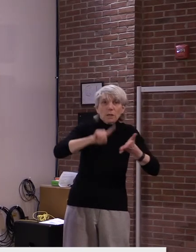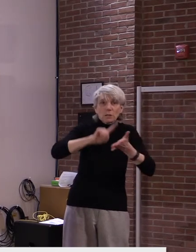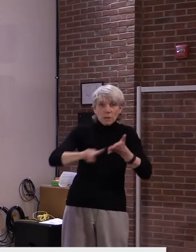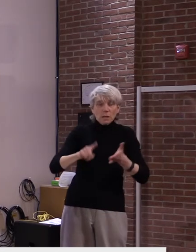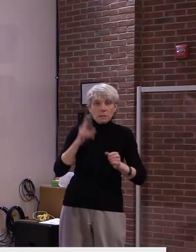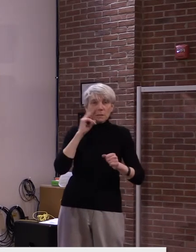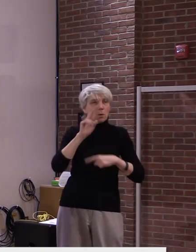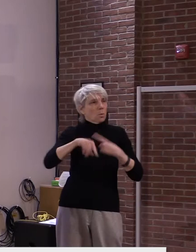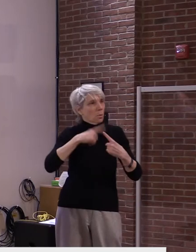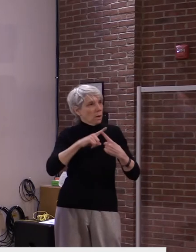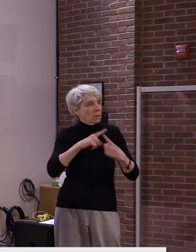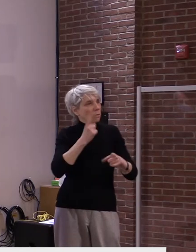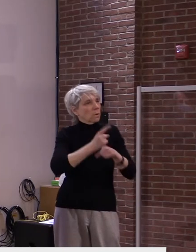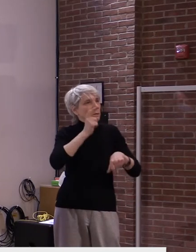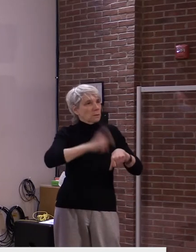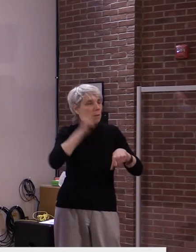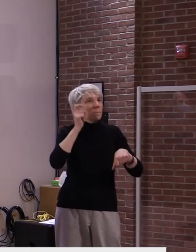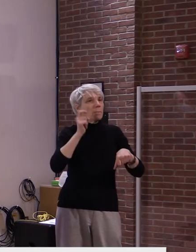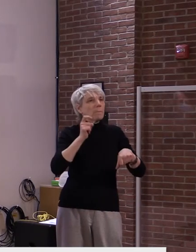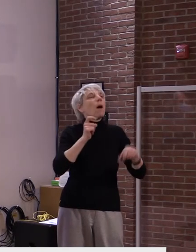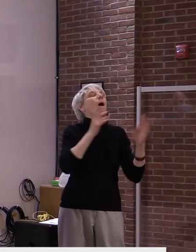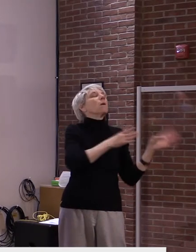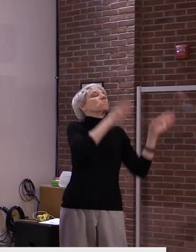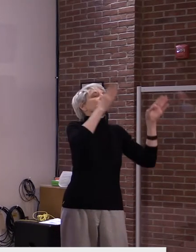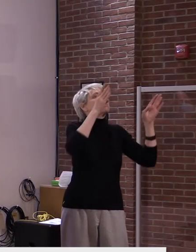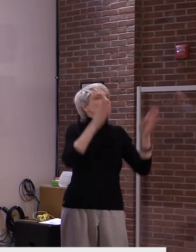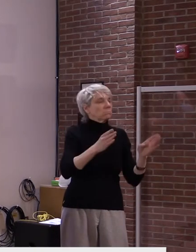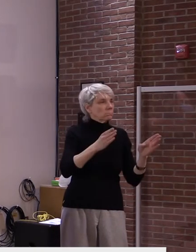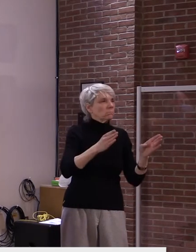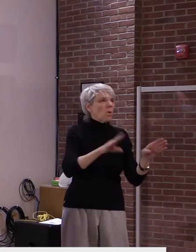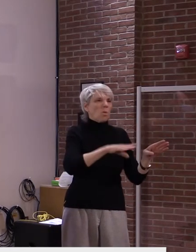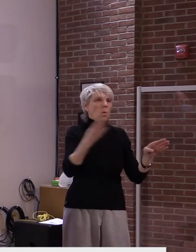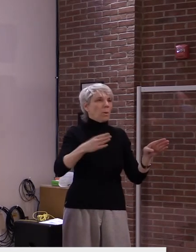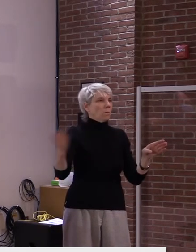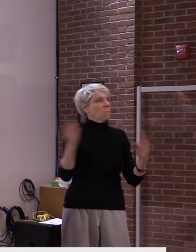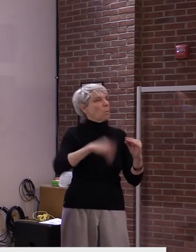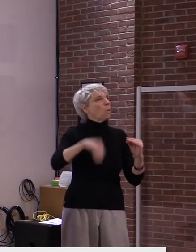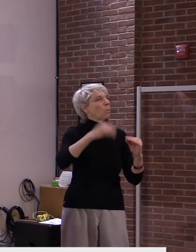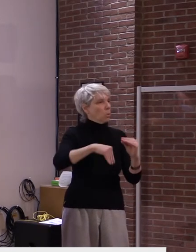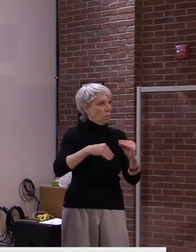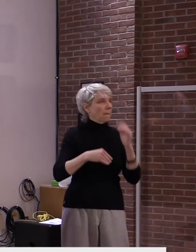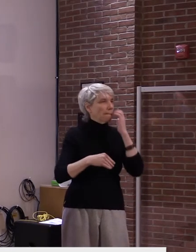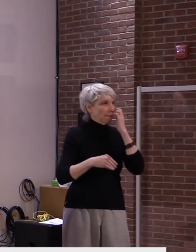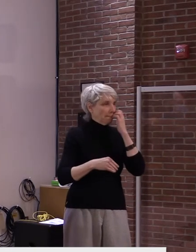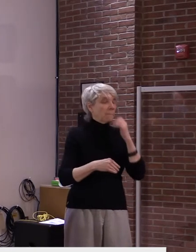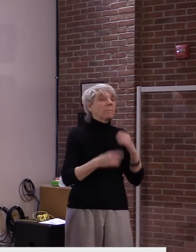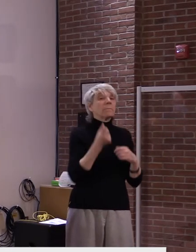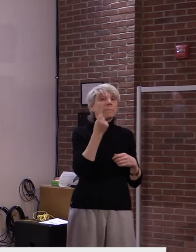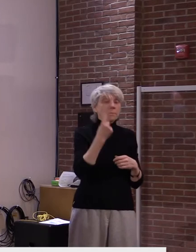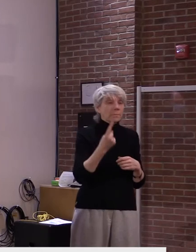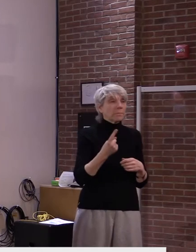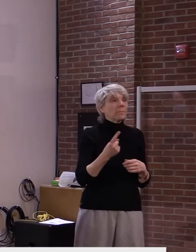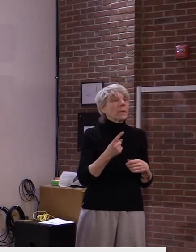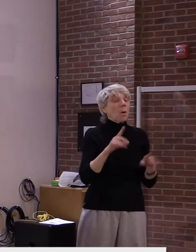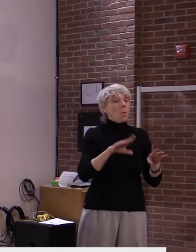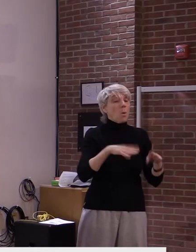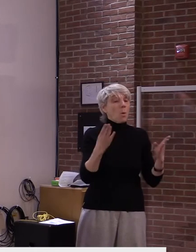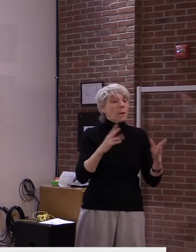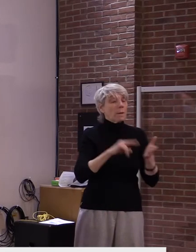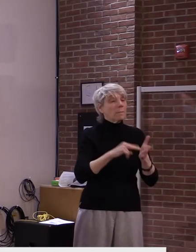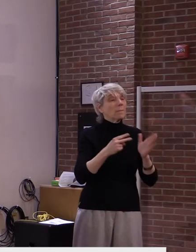determine when's a good time to open up the next age band. Now it will be open enough for